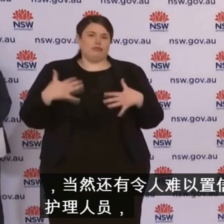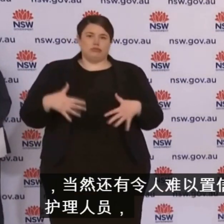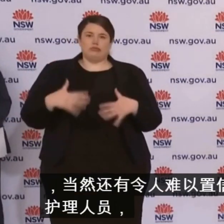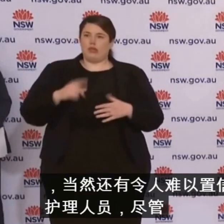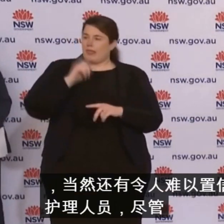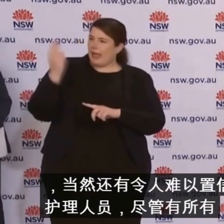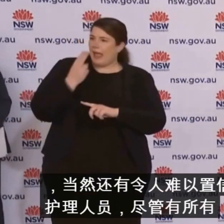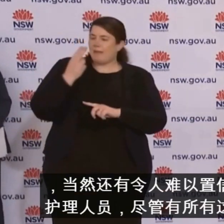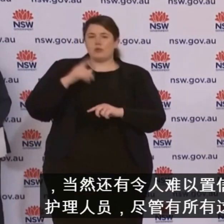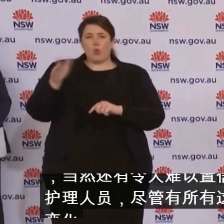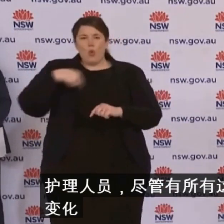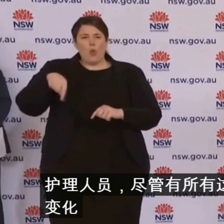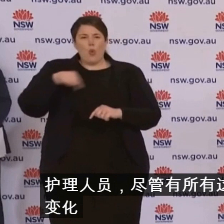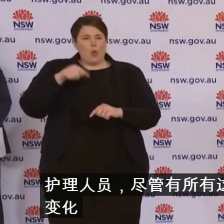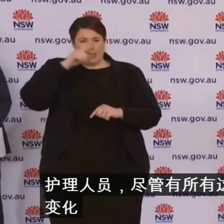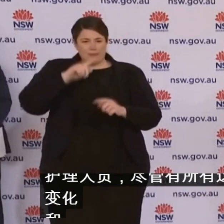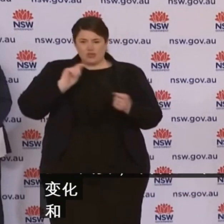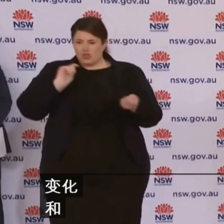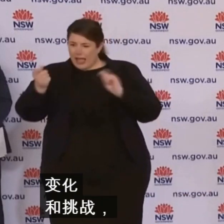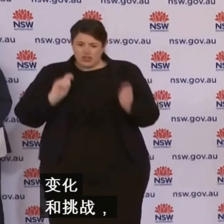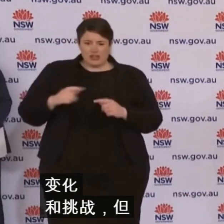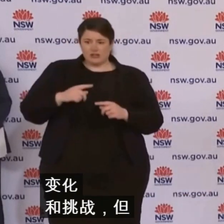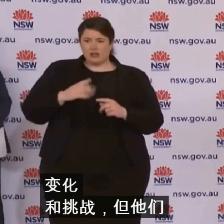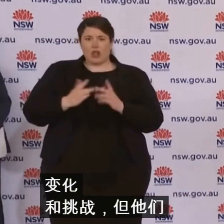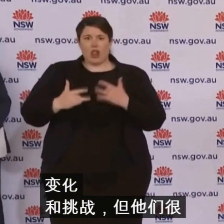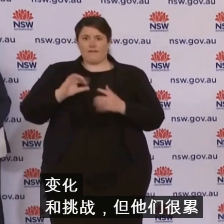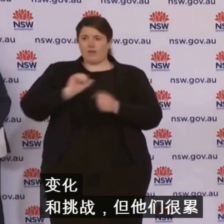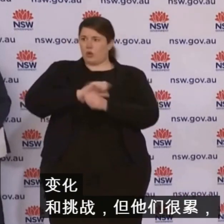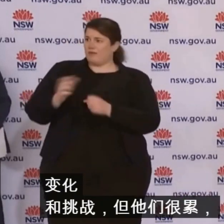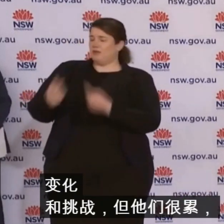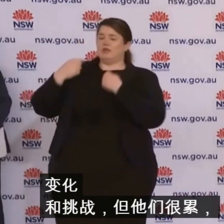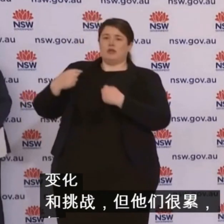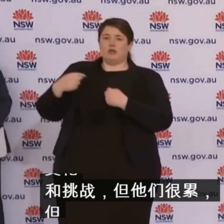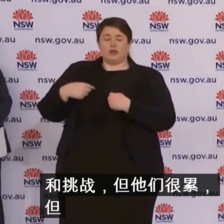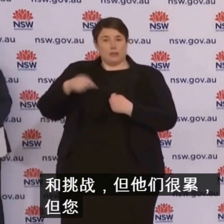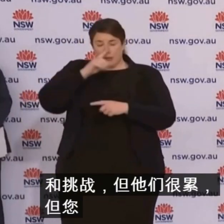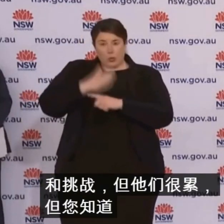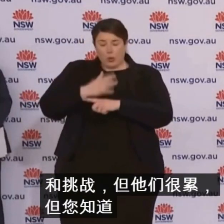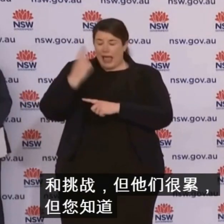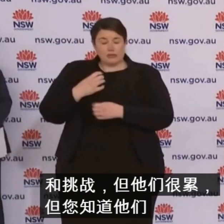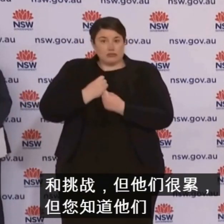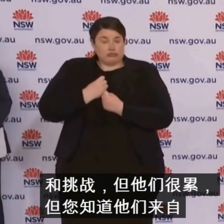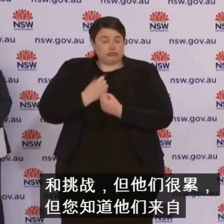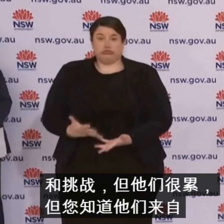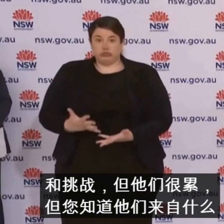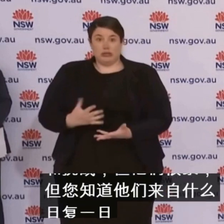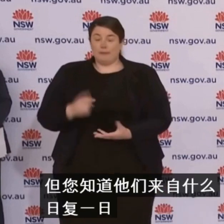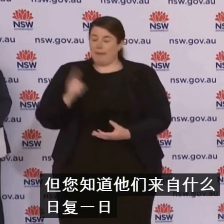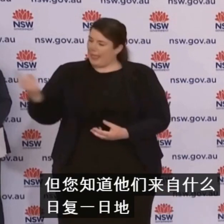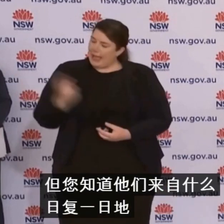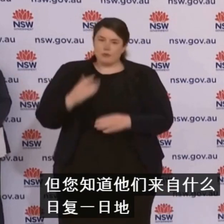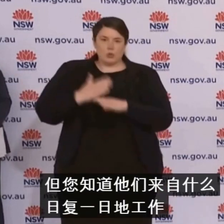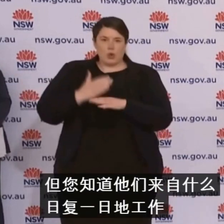paramedics that, despite all of these changes and challenges, and that they are tired, but you know what, they front up to